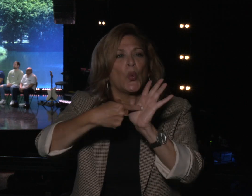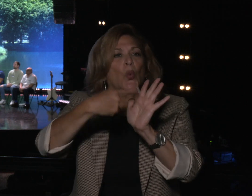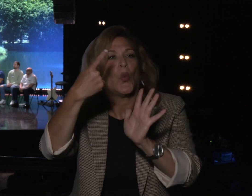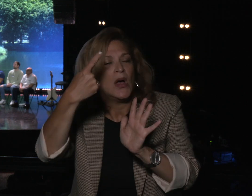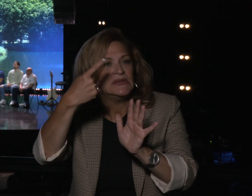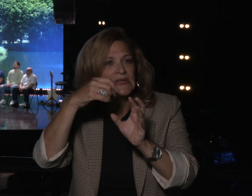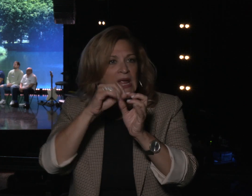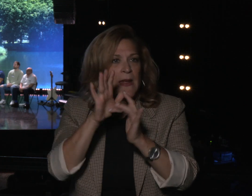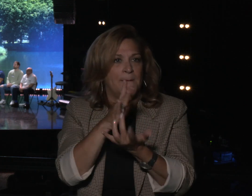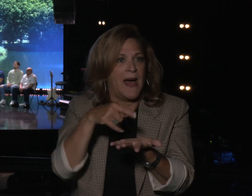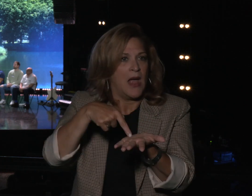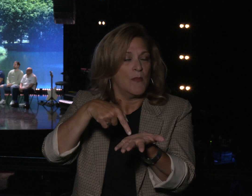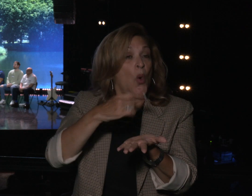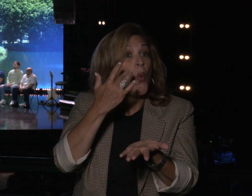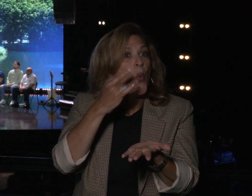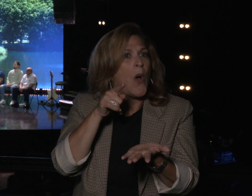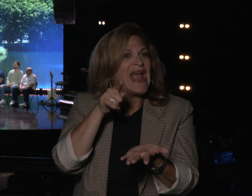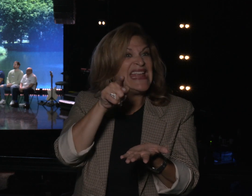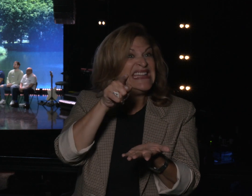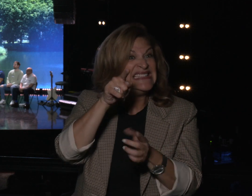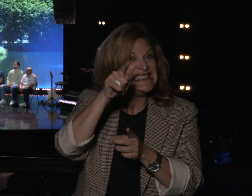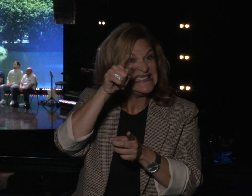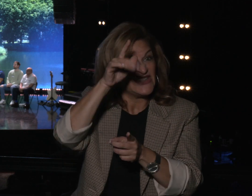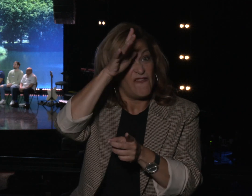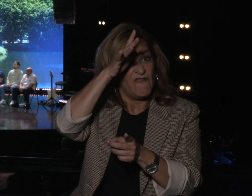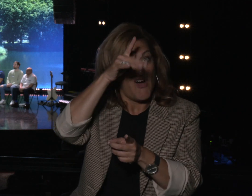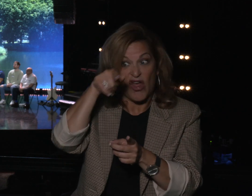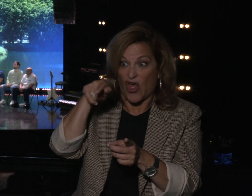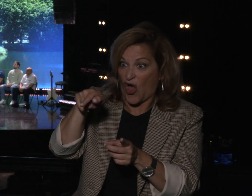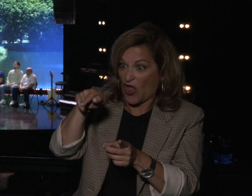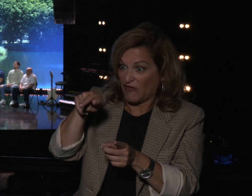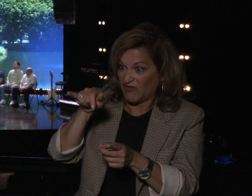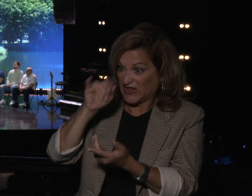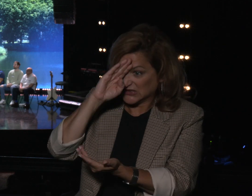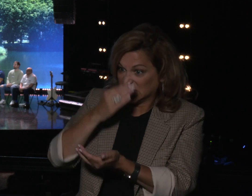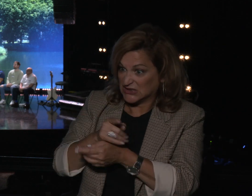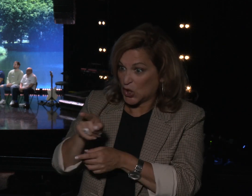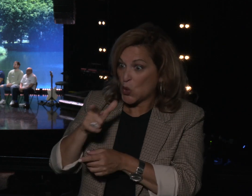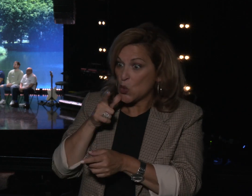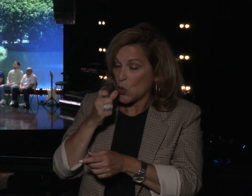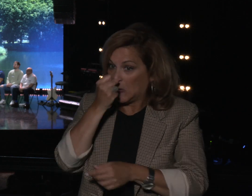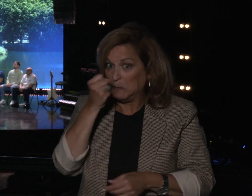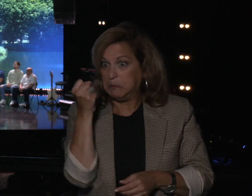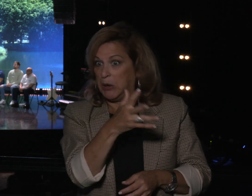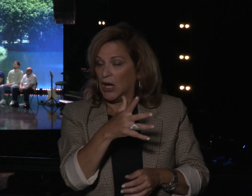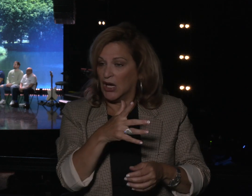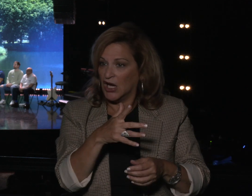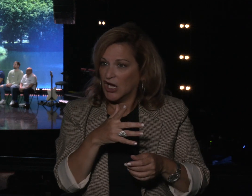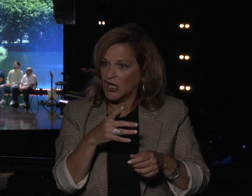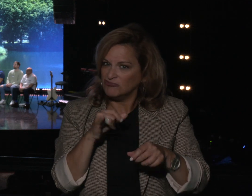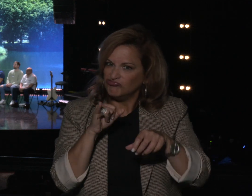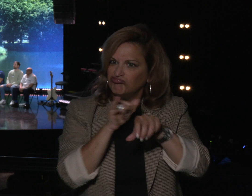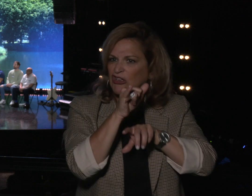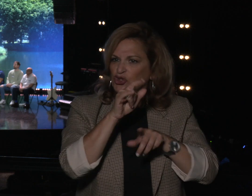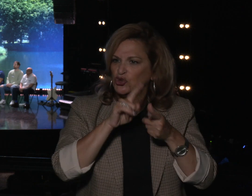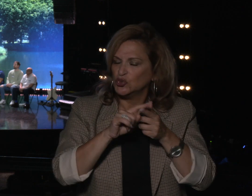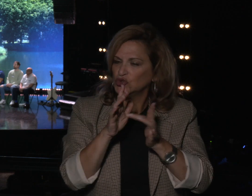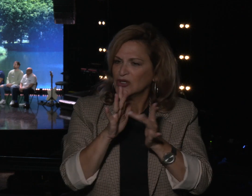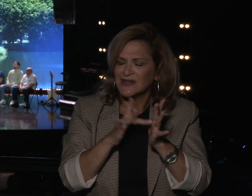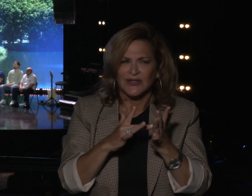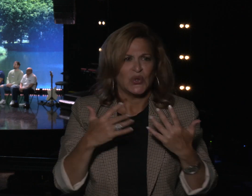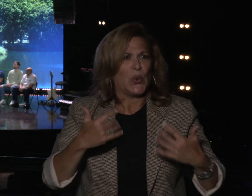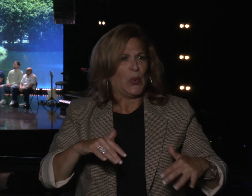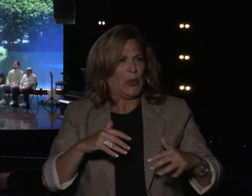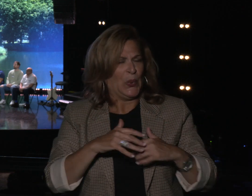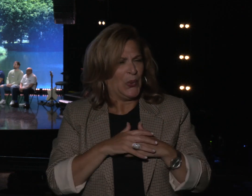only reason that he was the dad of the guy that betrayed Jesus. That's why it's so important what we do downstairs at Saints Kids, or what we do on a